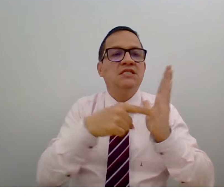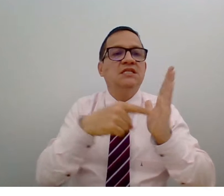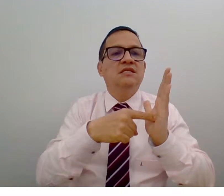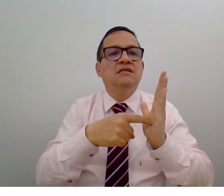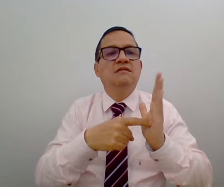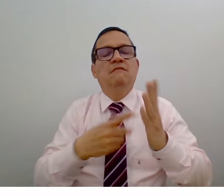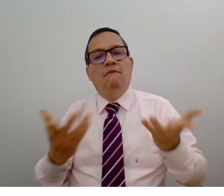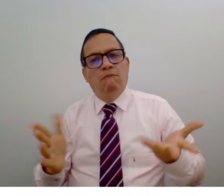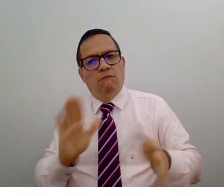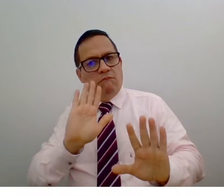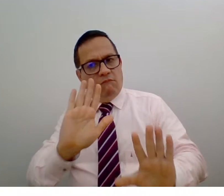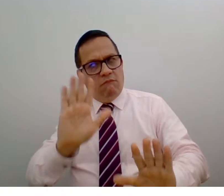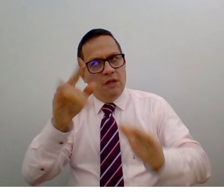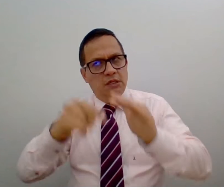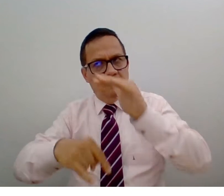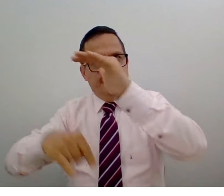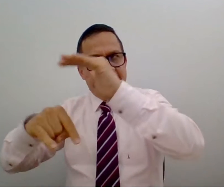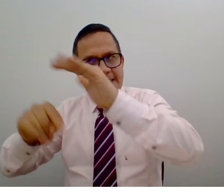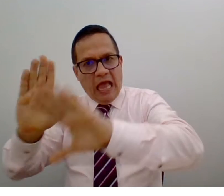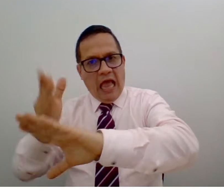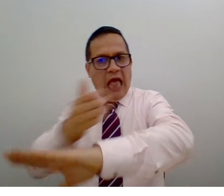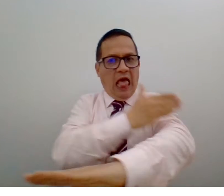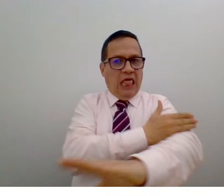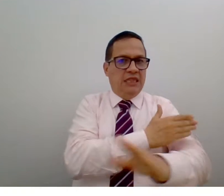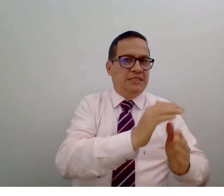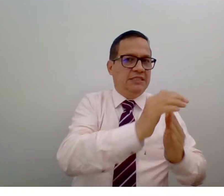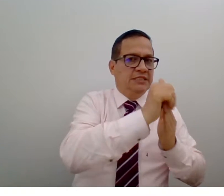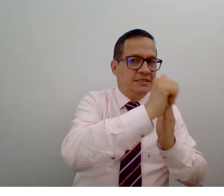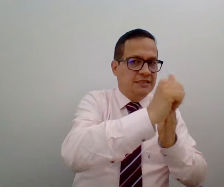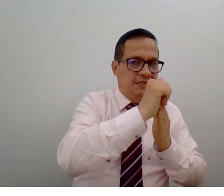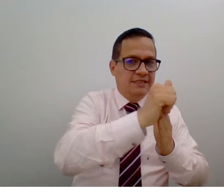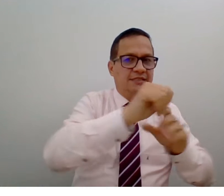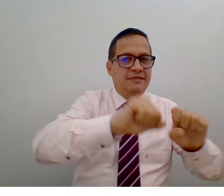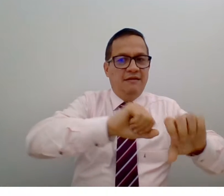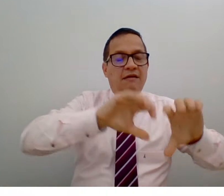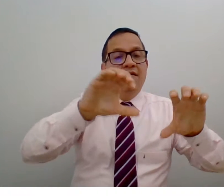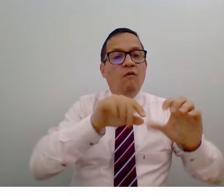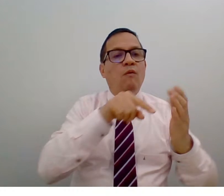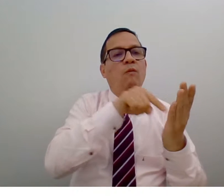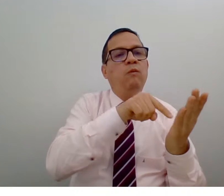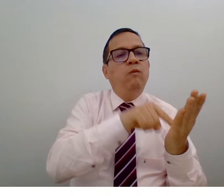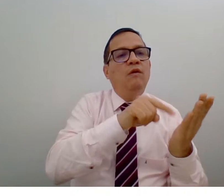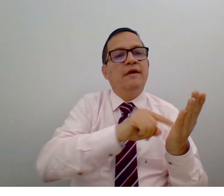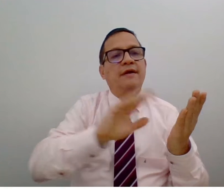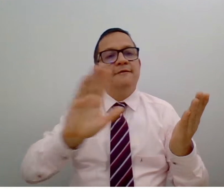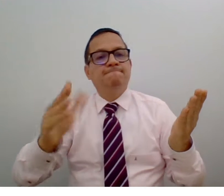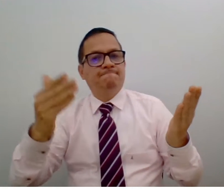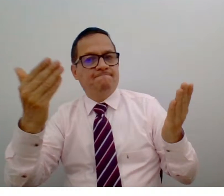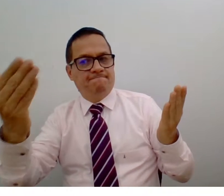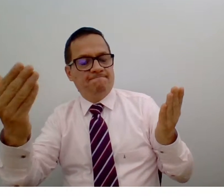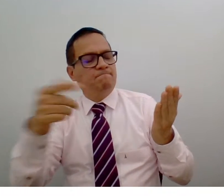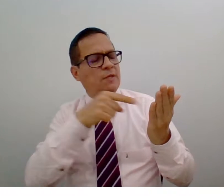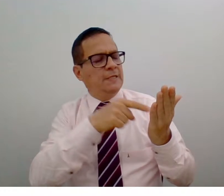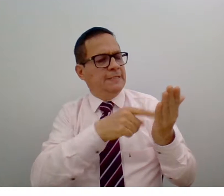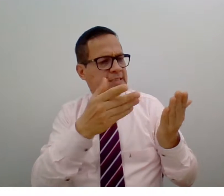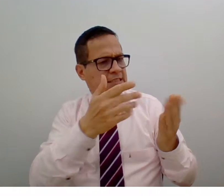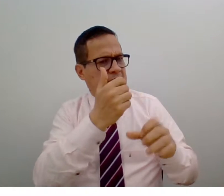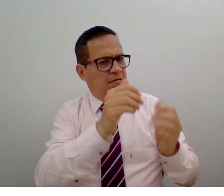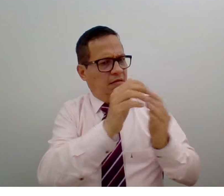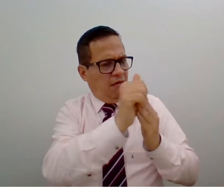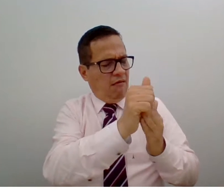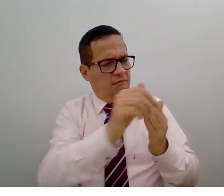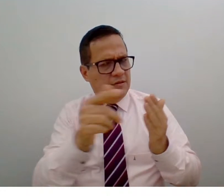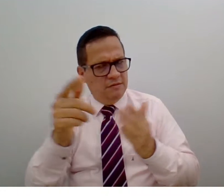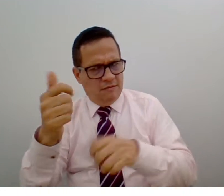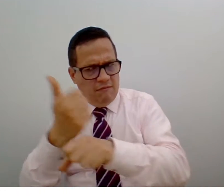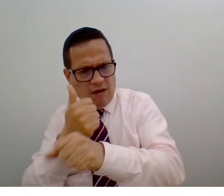Before submitting the final paper, each student should check that it meets all the requirements mentioned in this activity